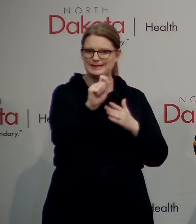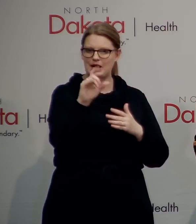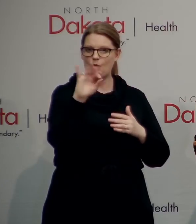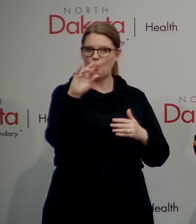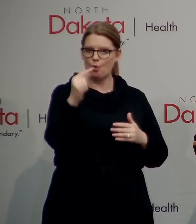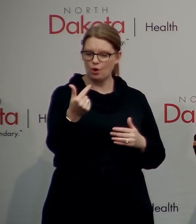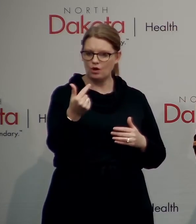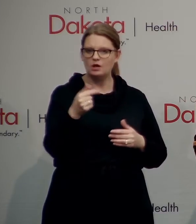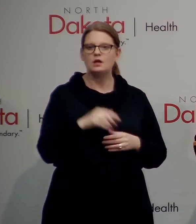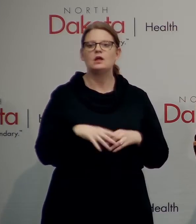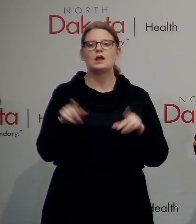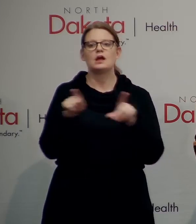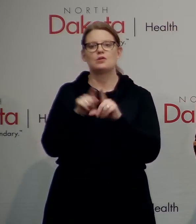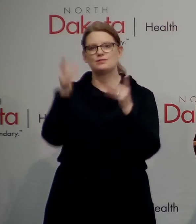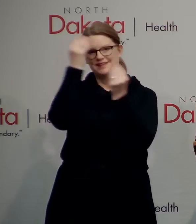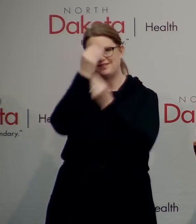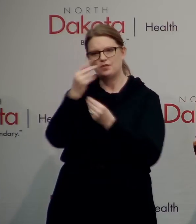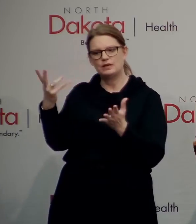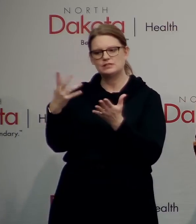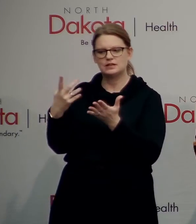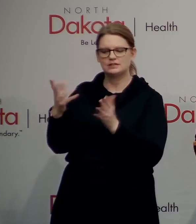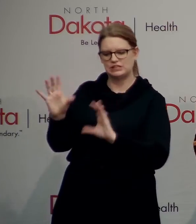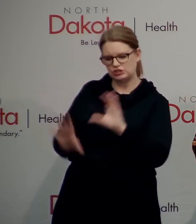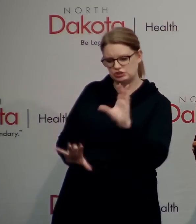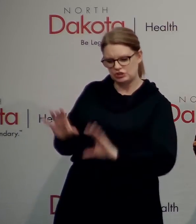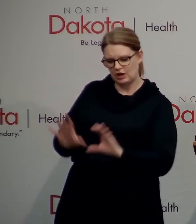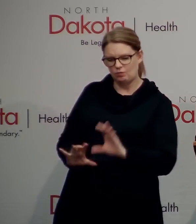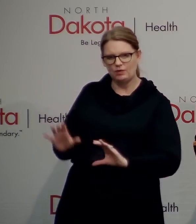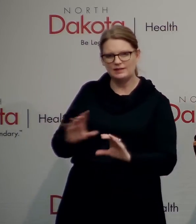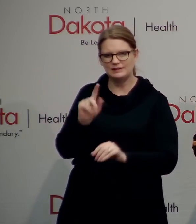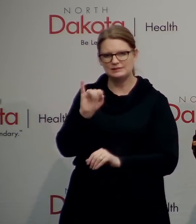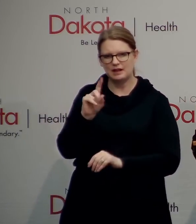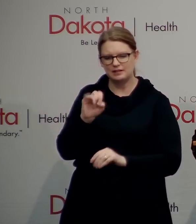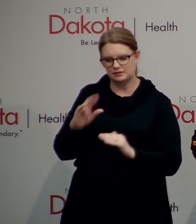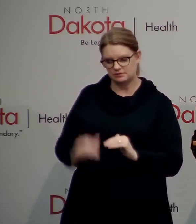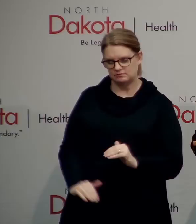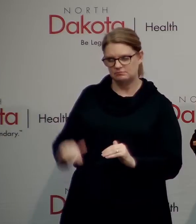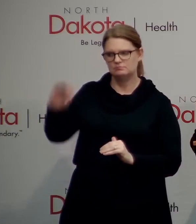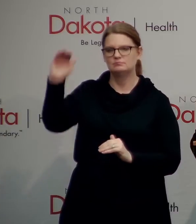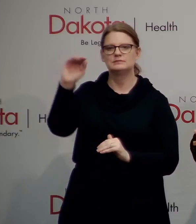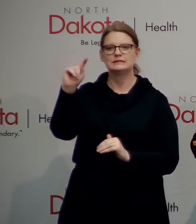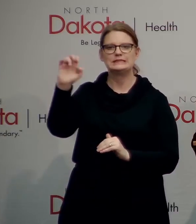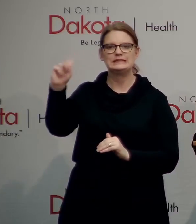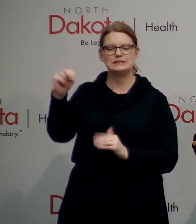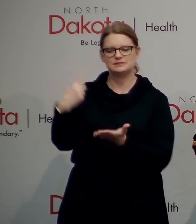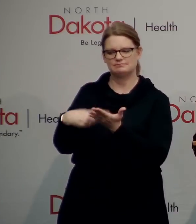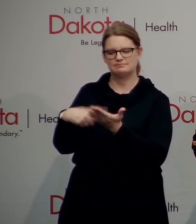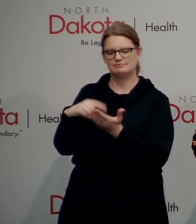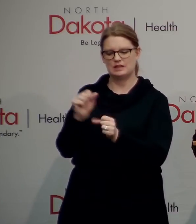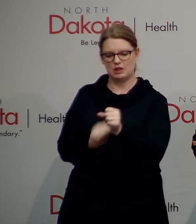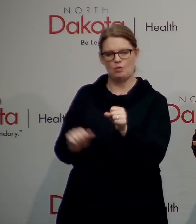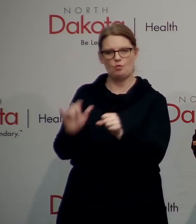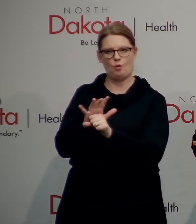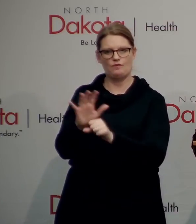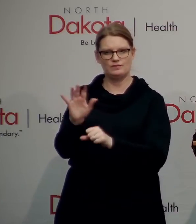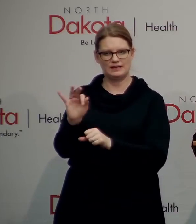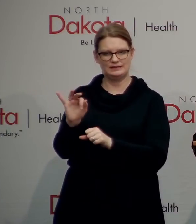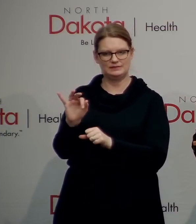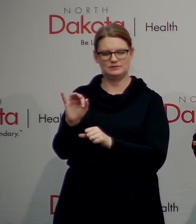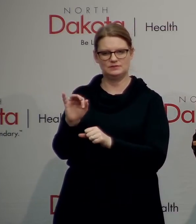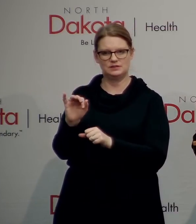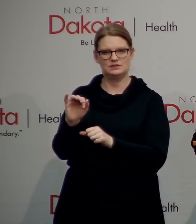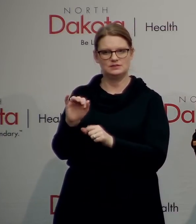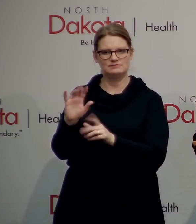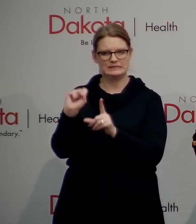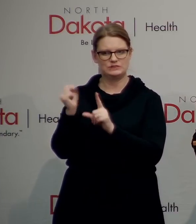provide information on how to talk with toddlers all the way through teenagers about addressing the COVID-19 situation and how